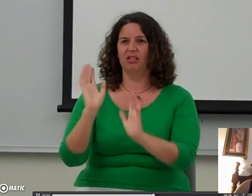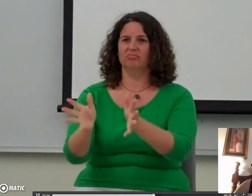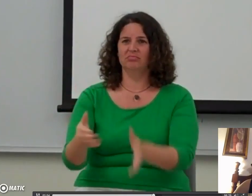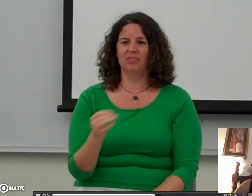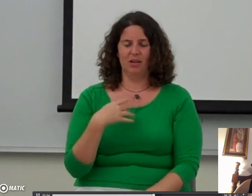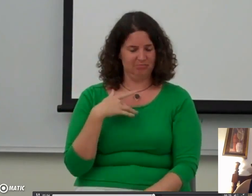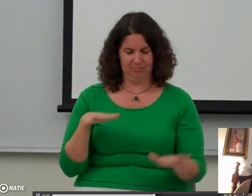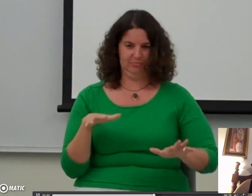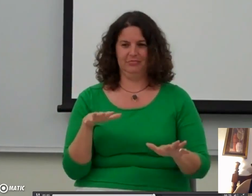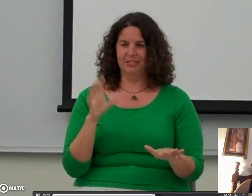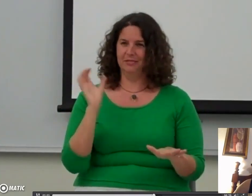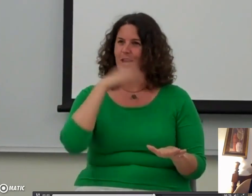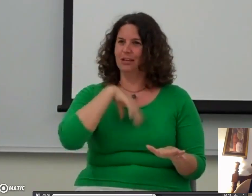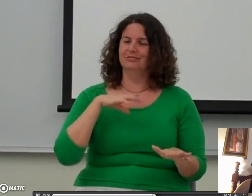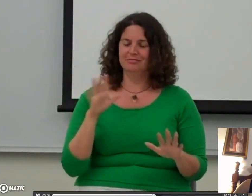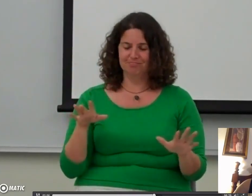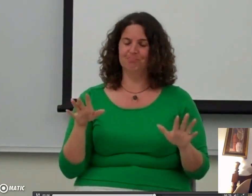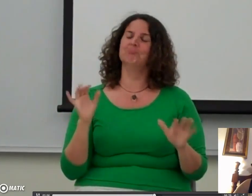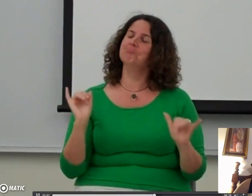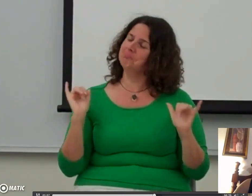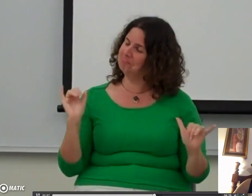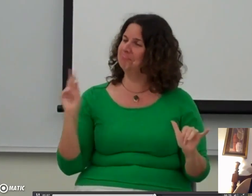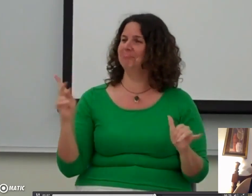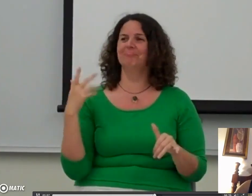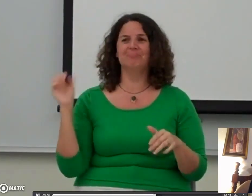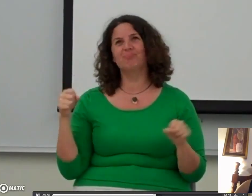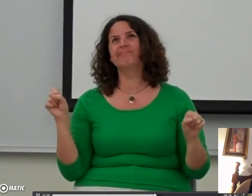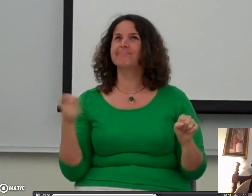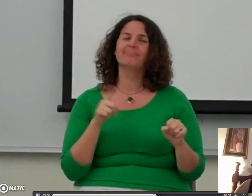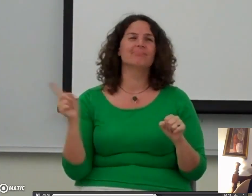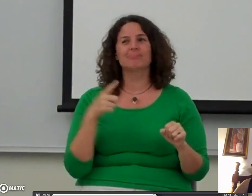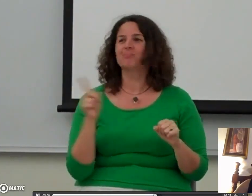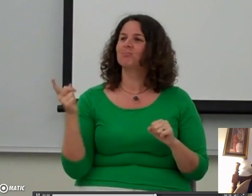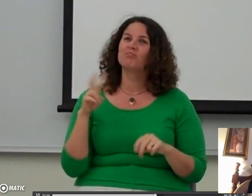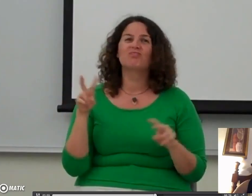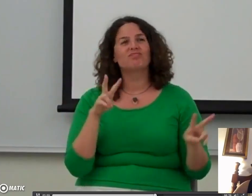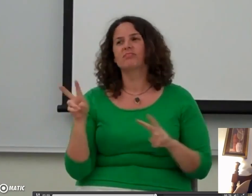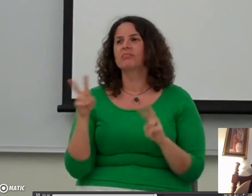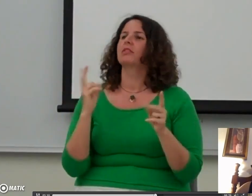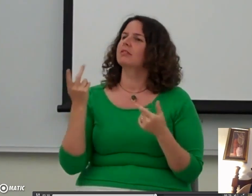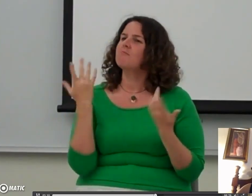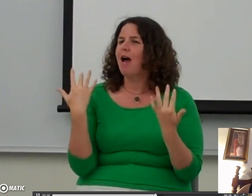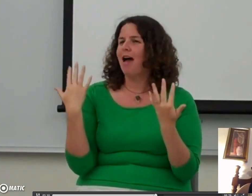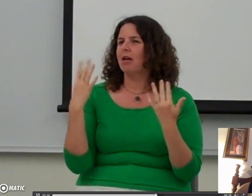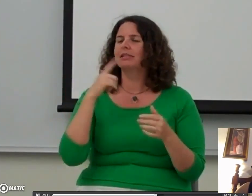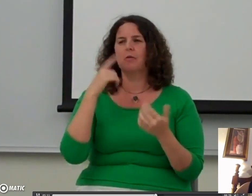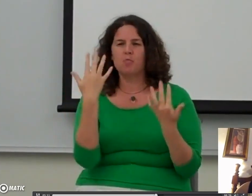stuff was gone, but the fur was still there. And I just, it was interesting but strange to me, since it was my first time seeing it.